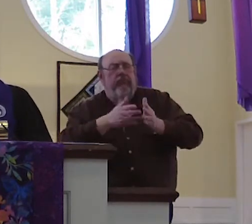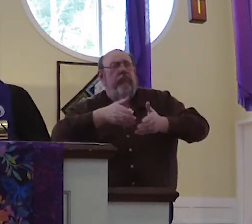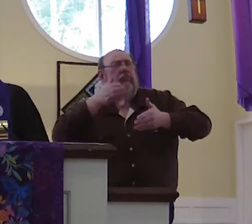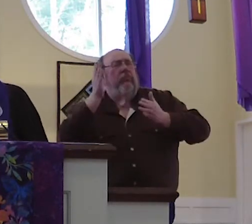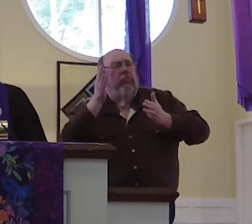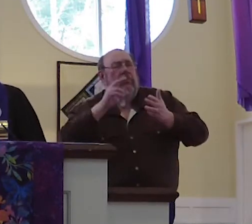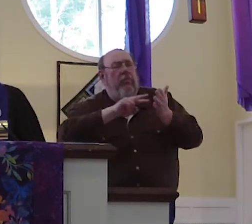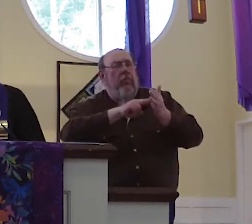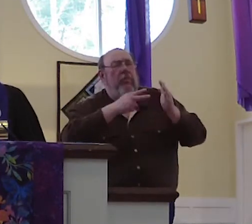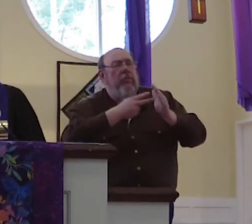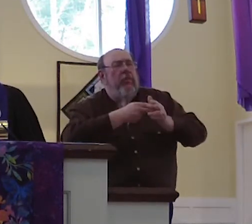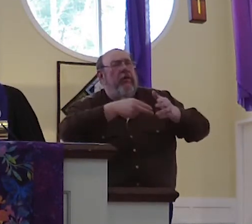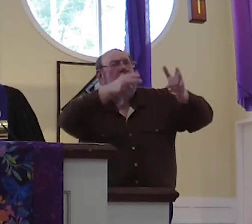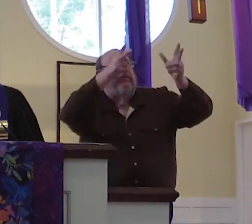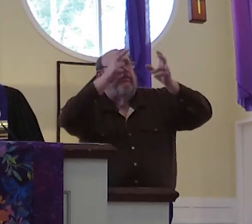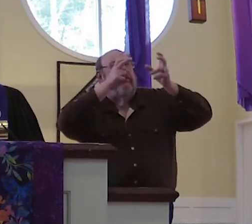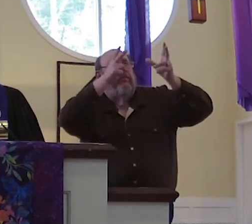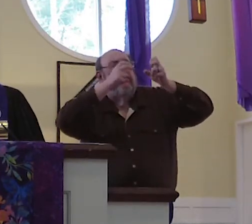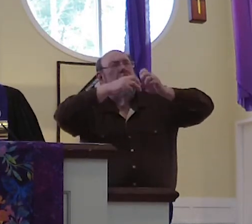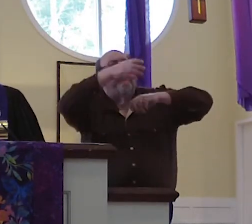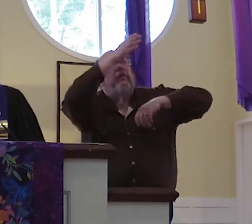heard by God from God's children.